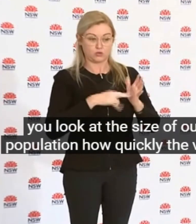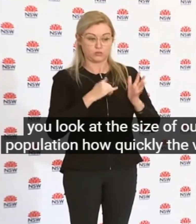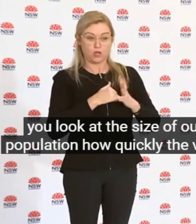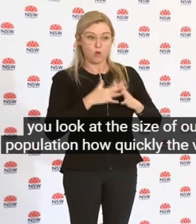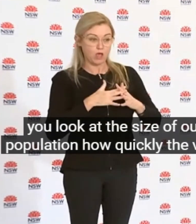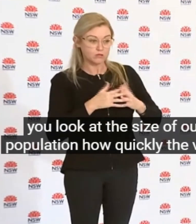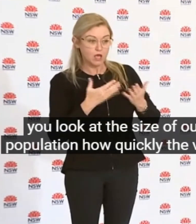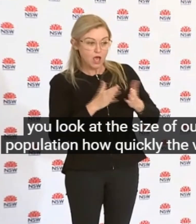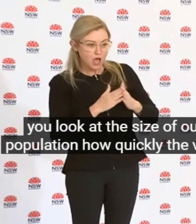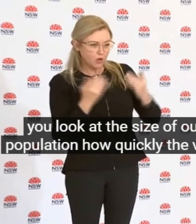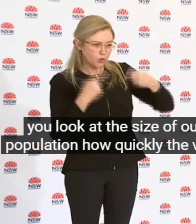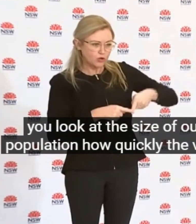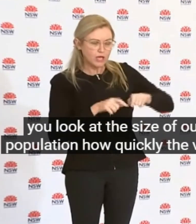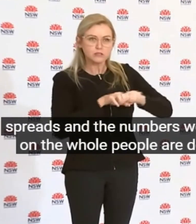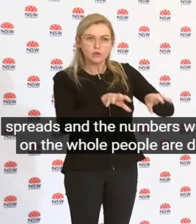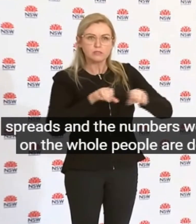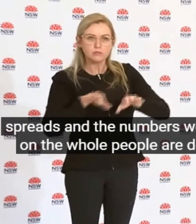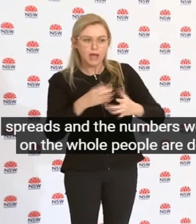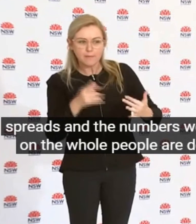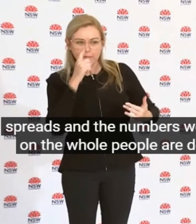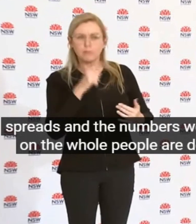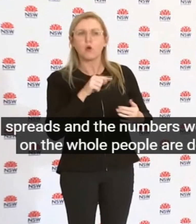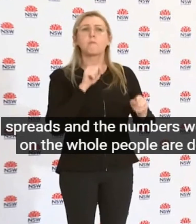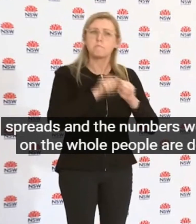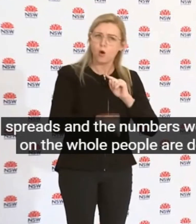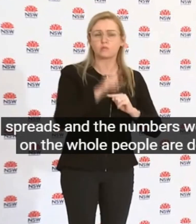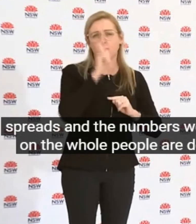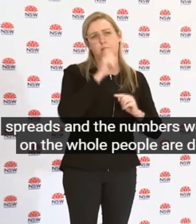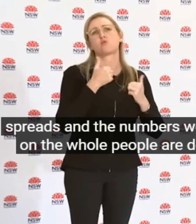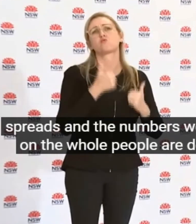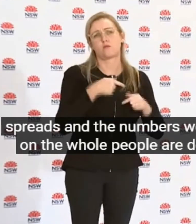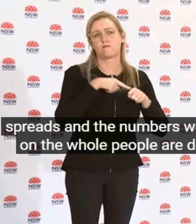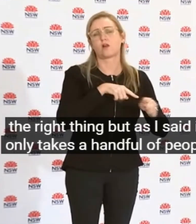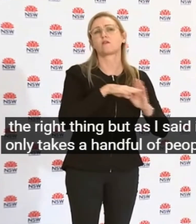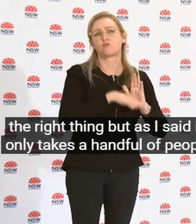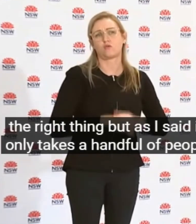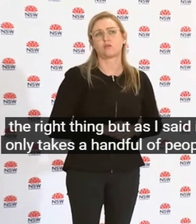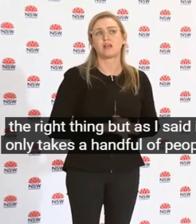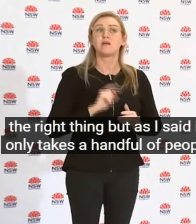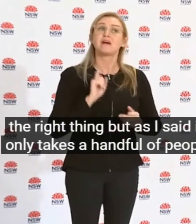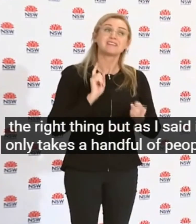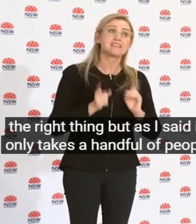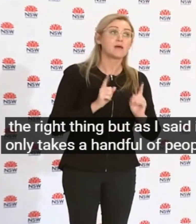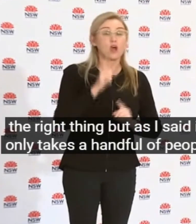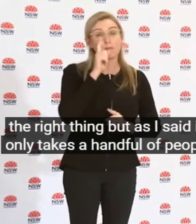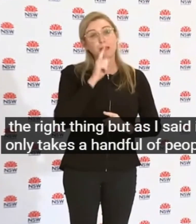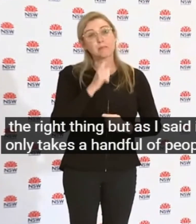the right thing. But as I said, it only takes a handful of people to be scared. Sometimes it's through fear. Sometimes